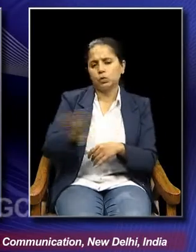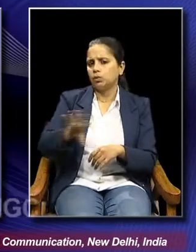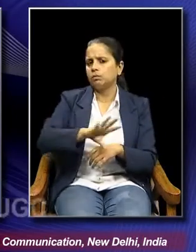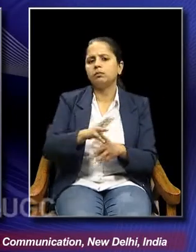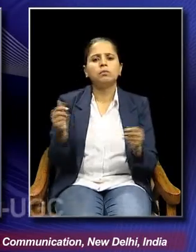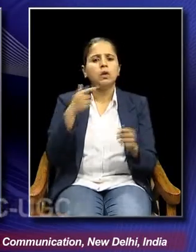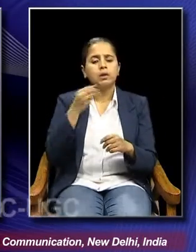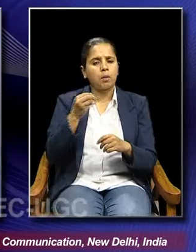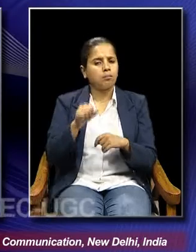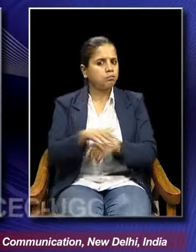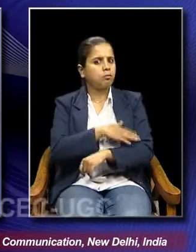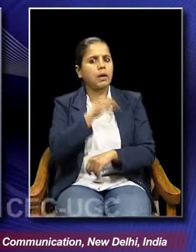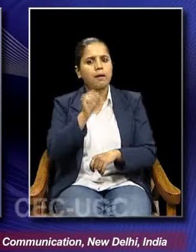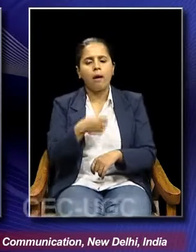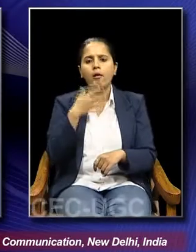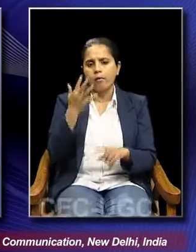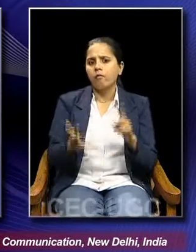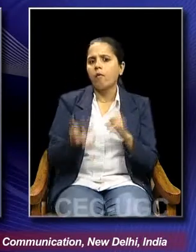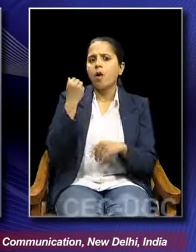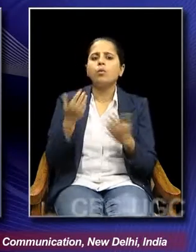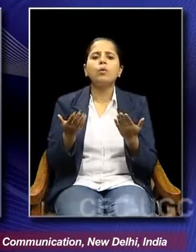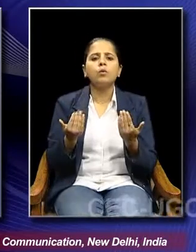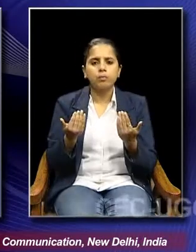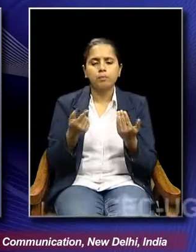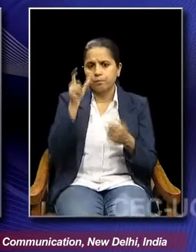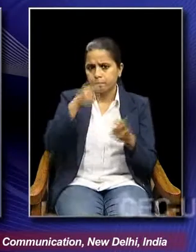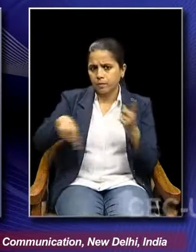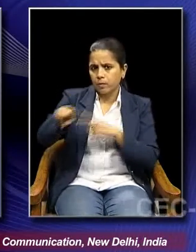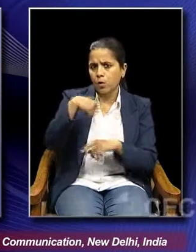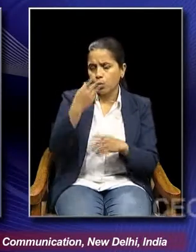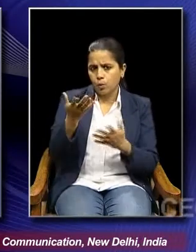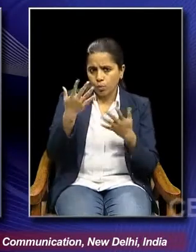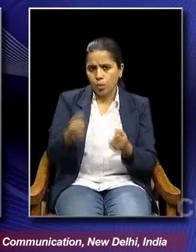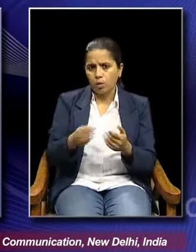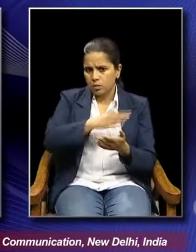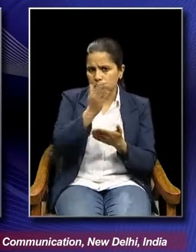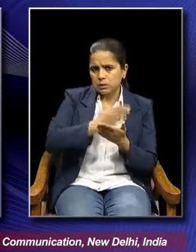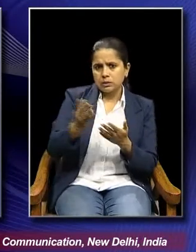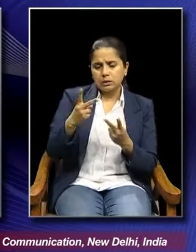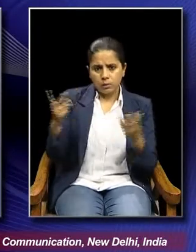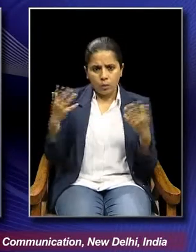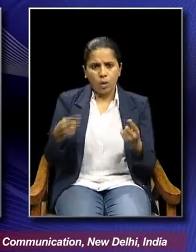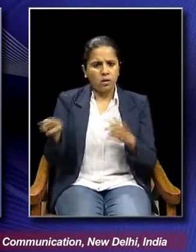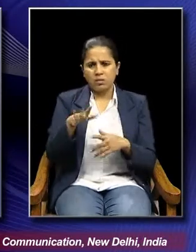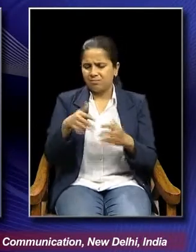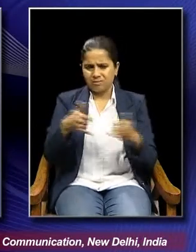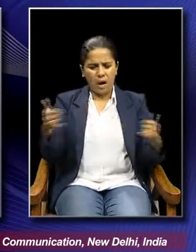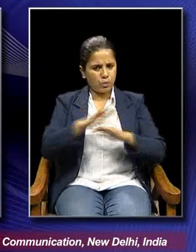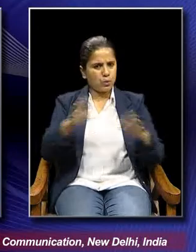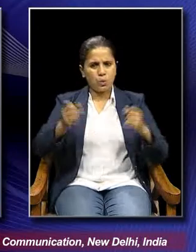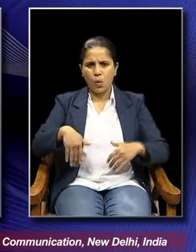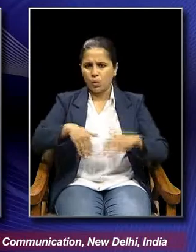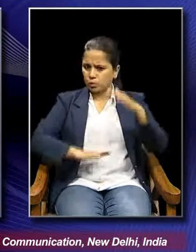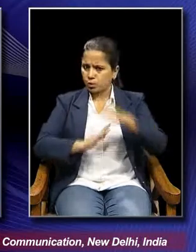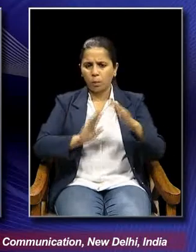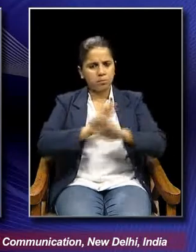inspiration could be found for the people, those who want to remove these kinds of boundaries. And at the same time, we